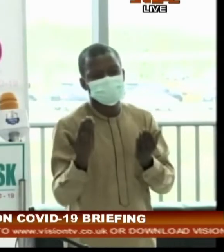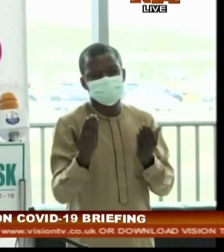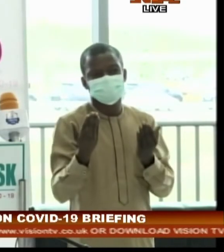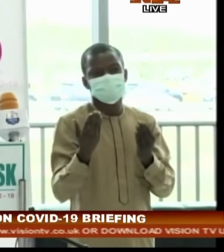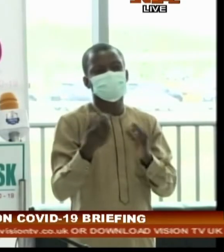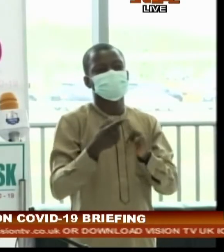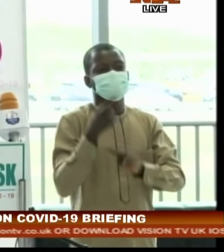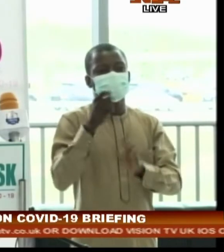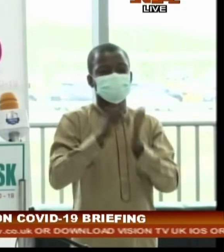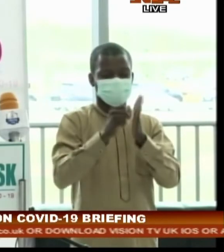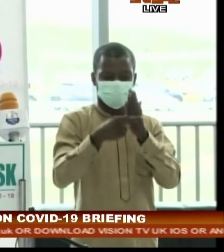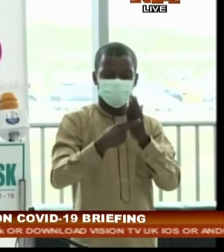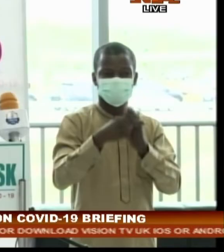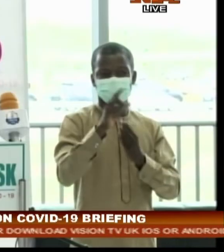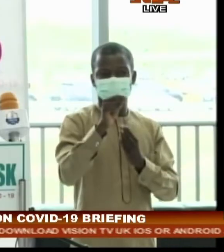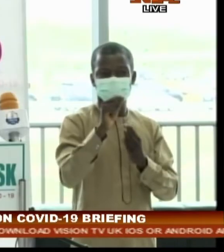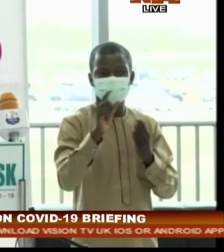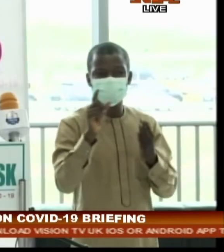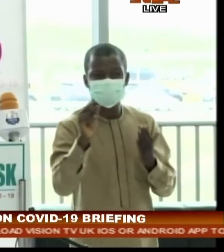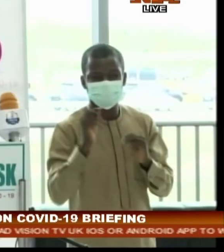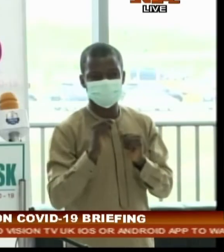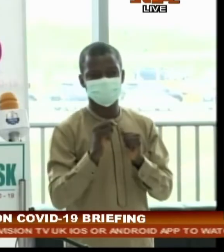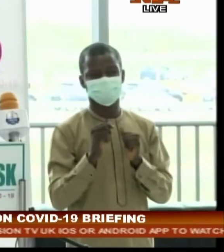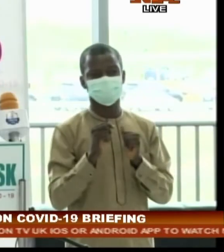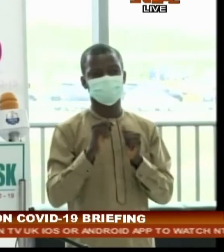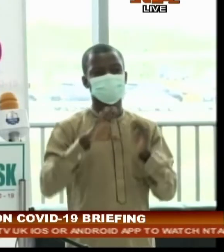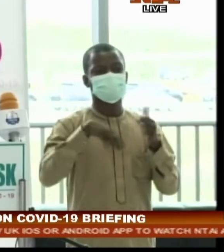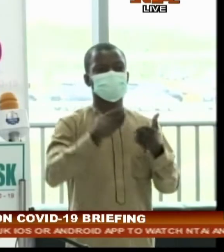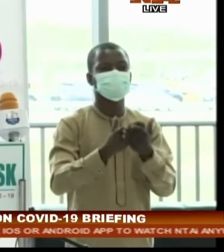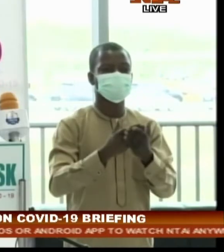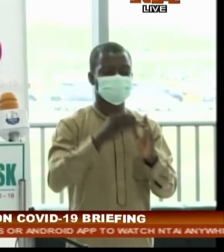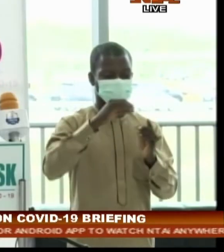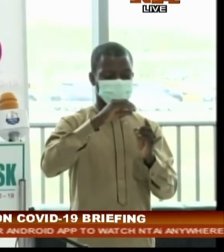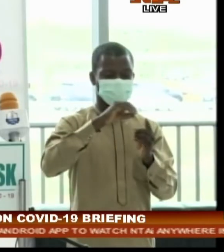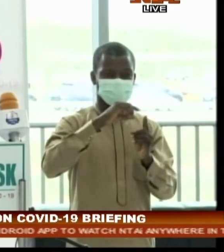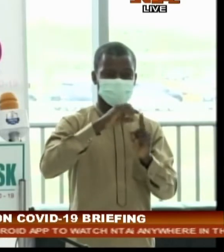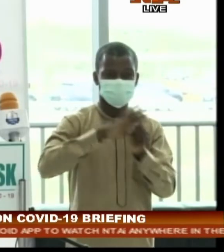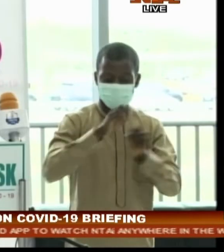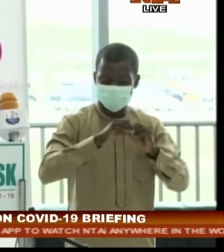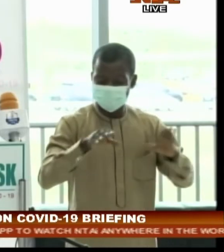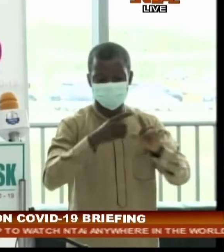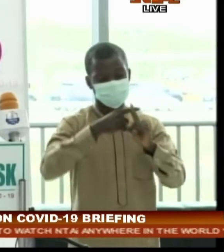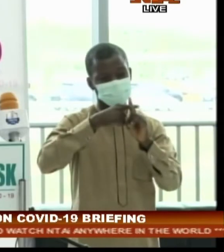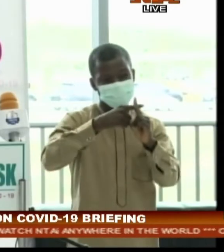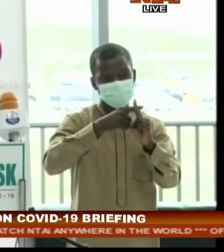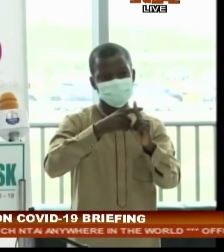September 2nd, 2020, the number of confirmed cases in Nigeria, as I said,